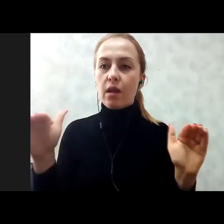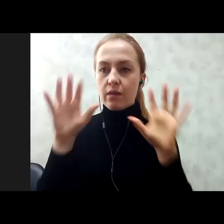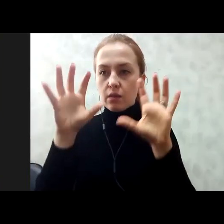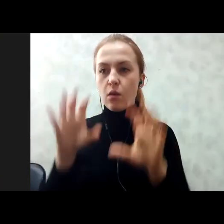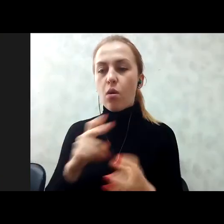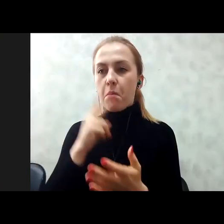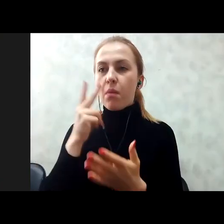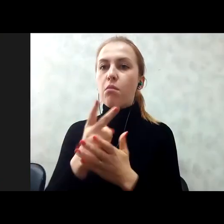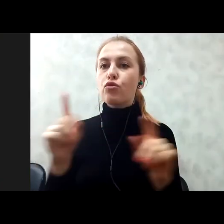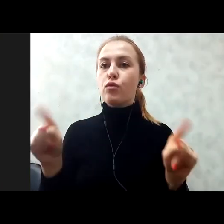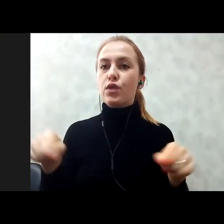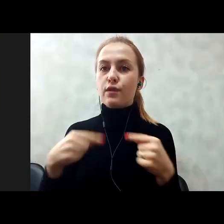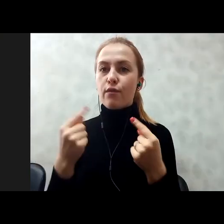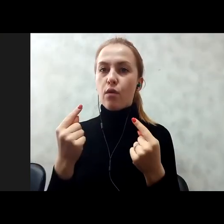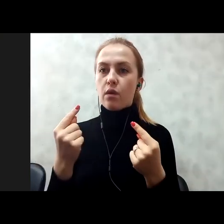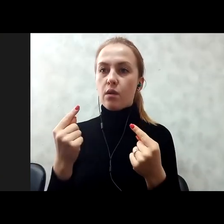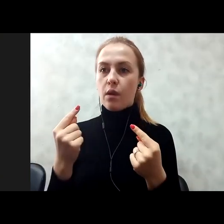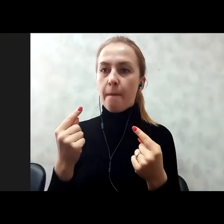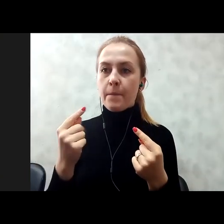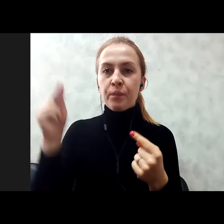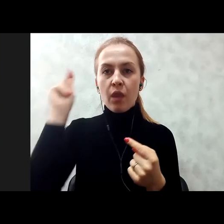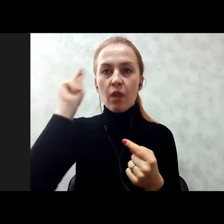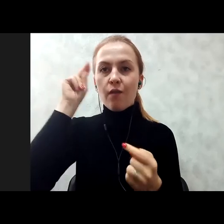The law also provides for